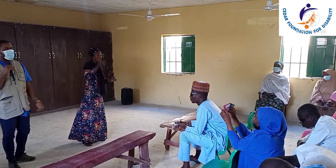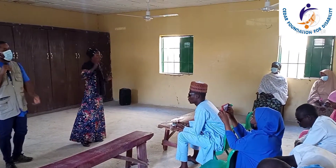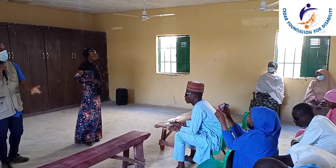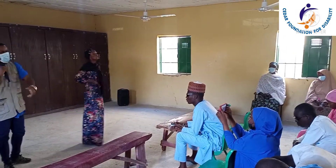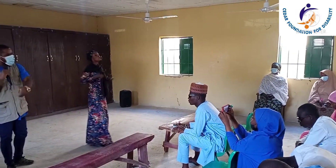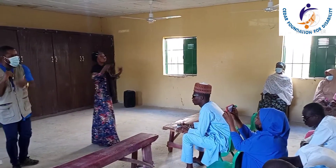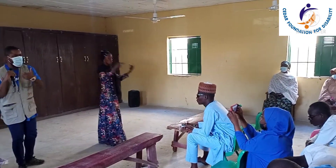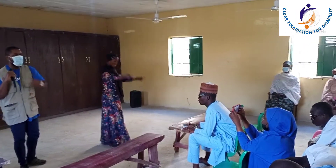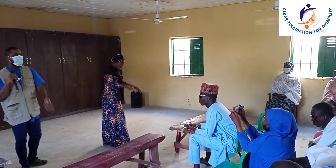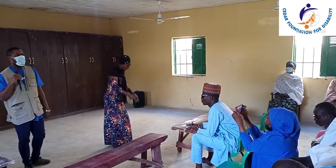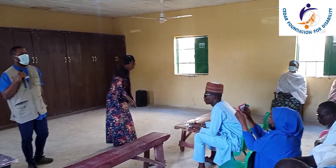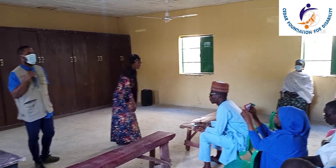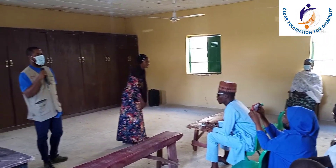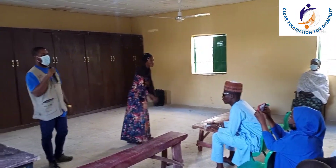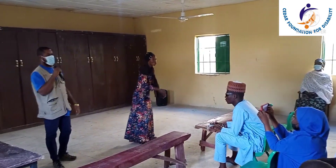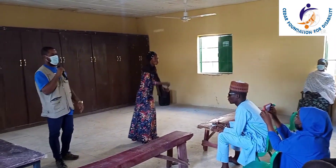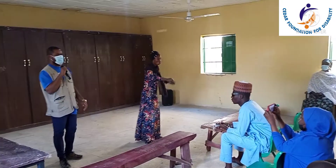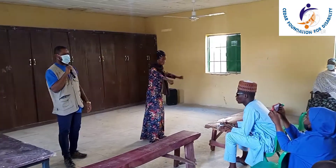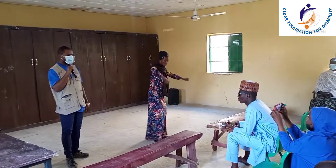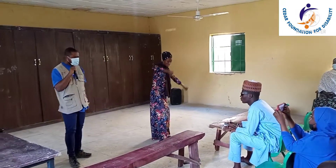point, and also